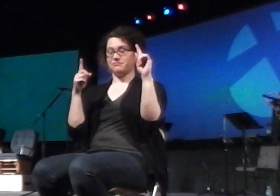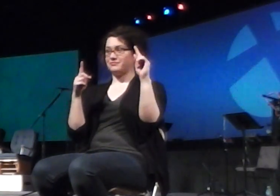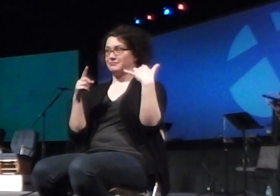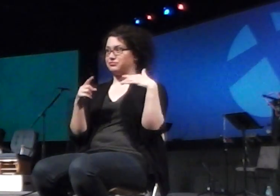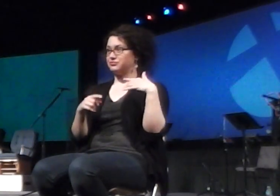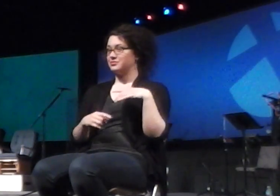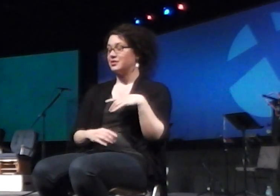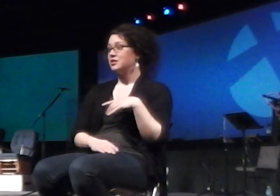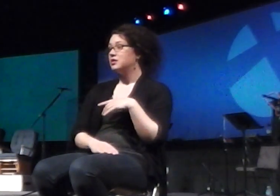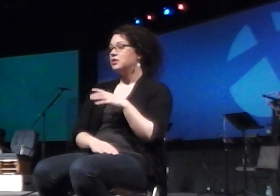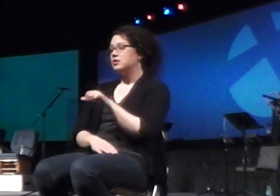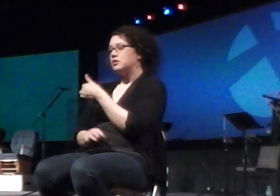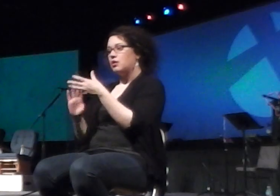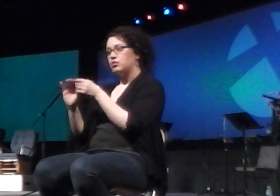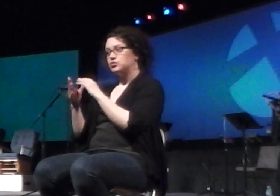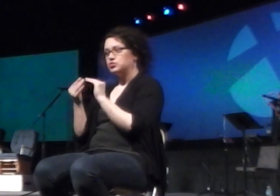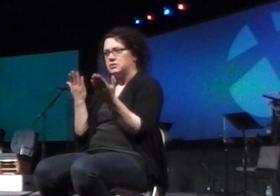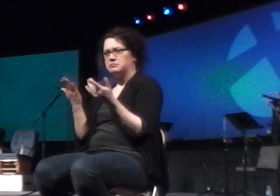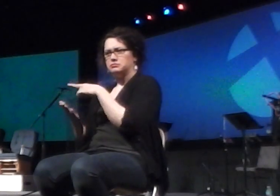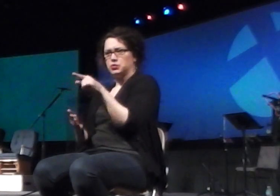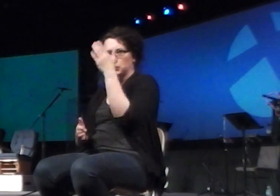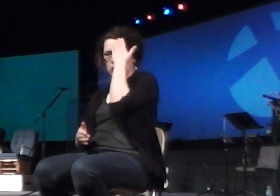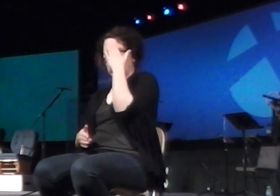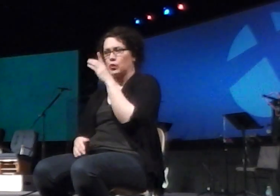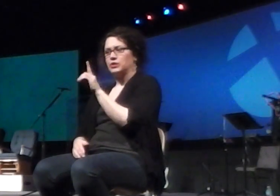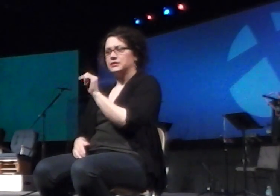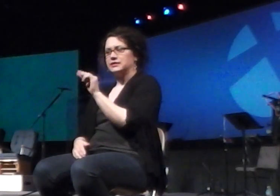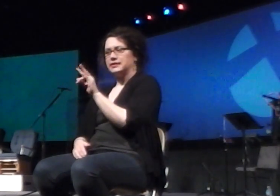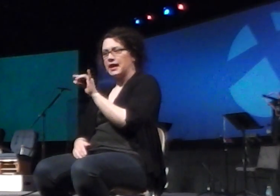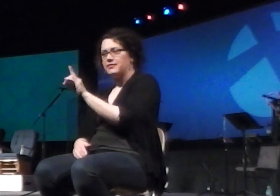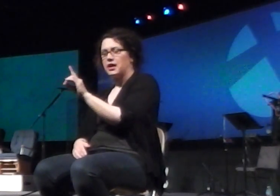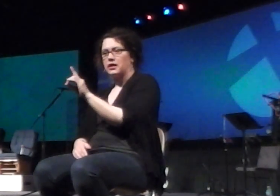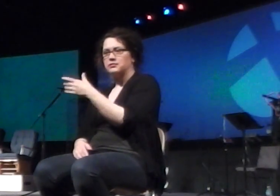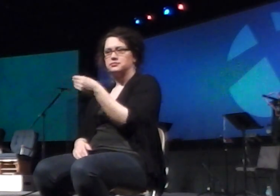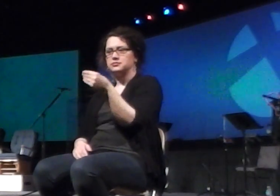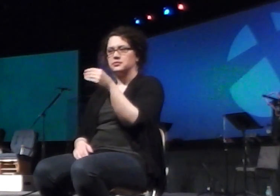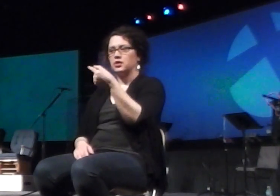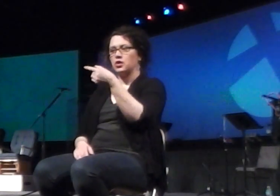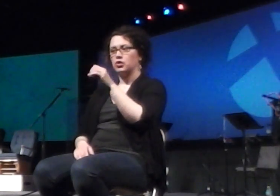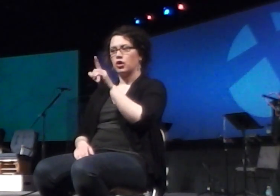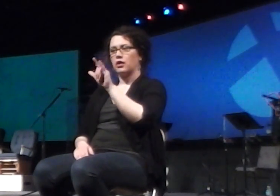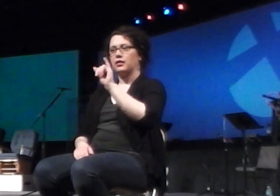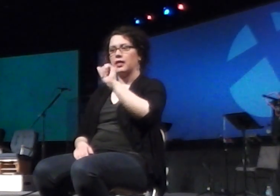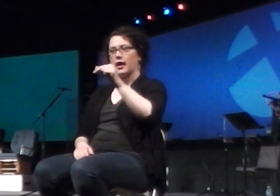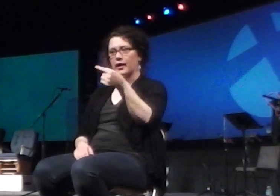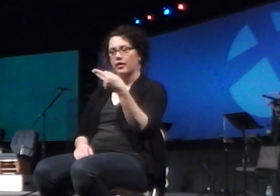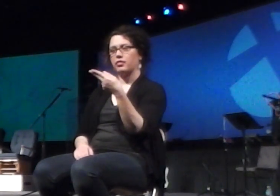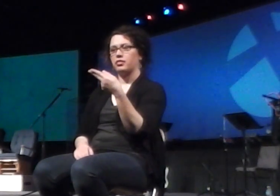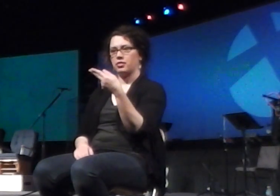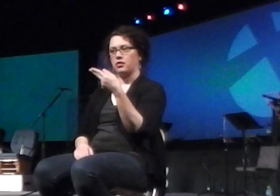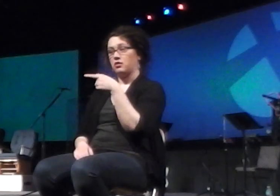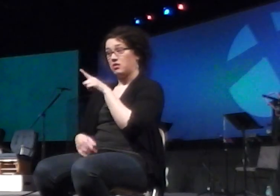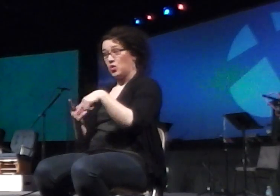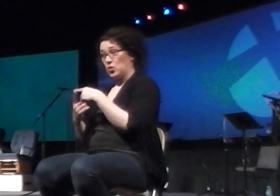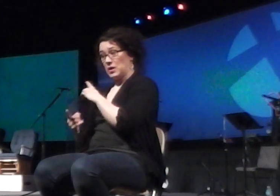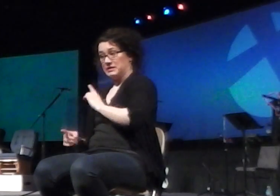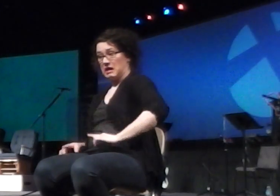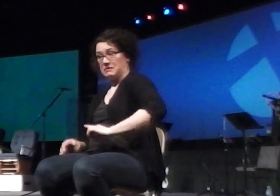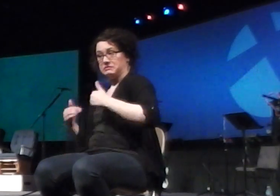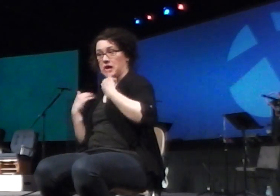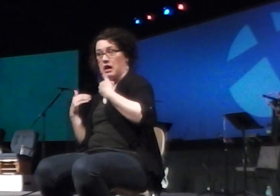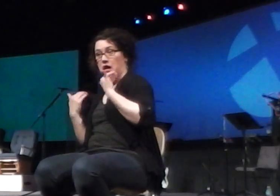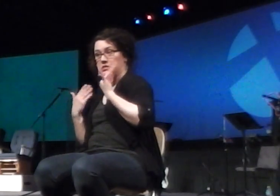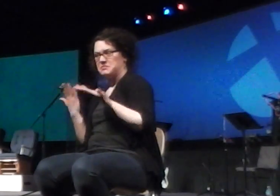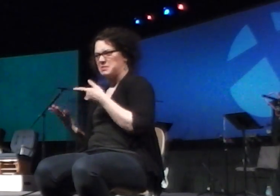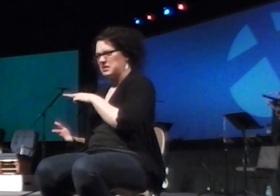There's another story, you're probably familiar with the story of David and Goliath. And many scholars believe that David, as a young man, when he fought Goliath, that he was probably